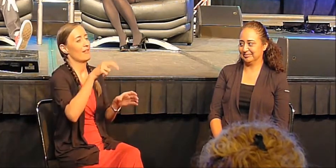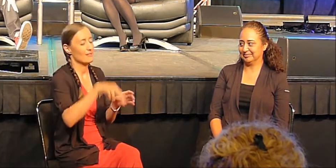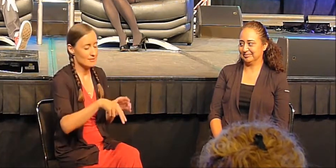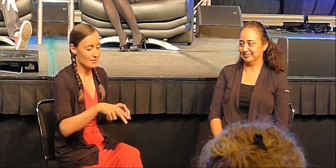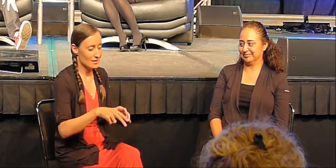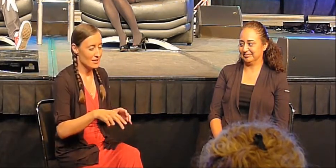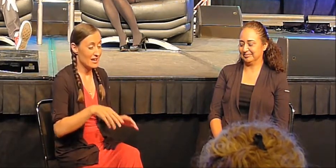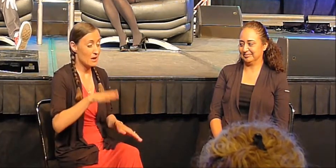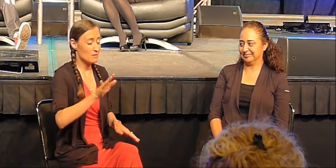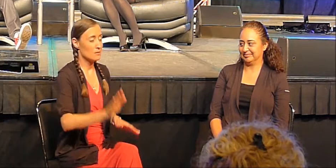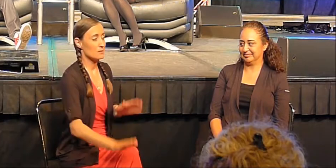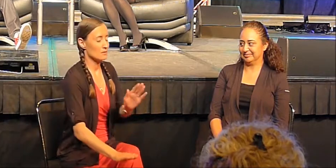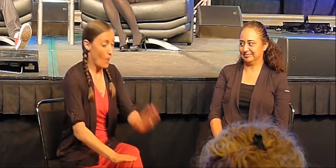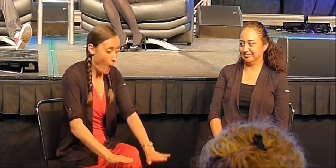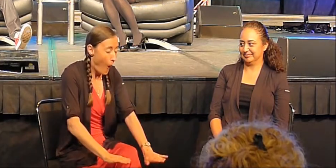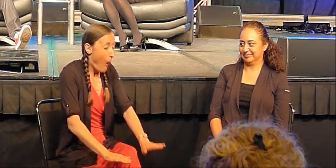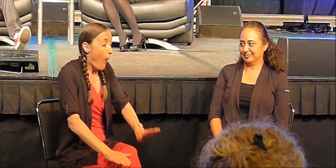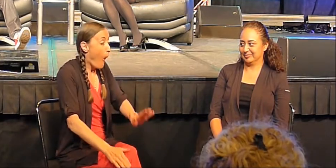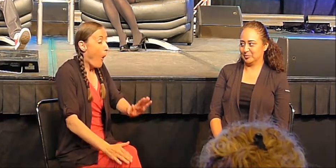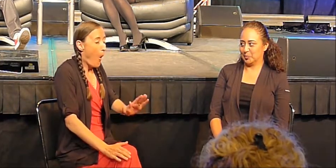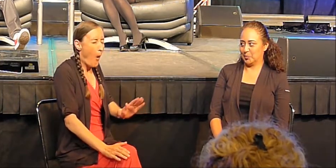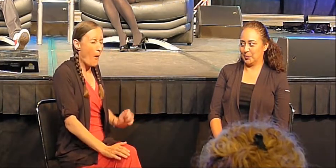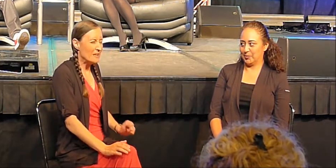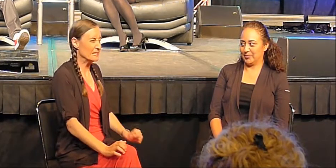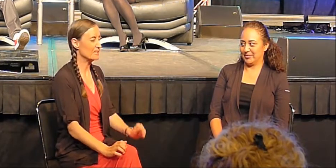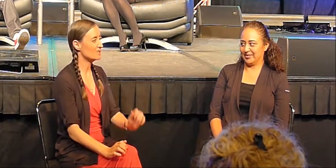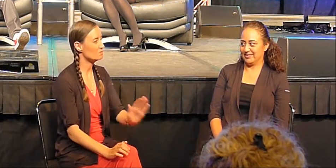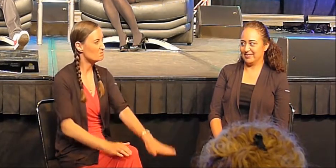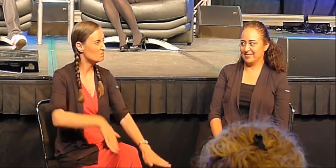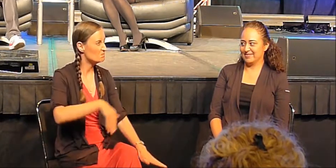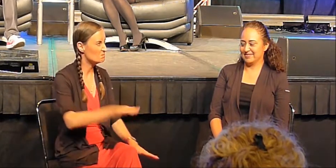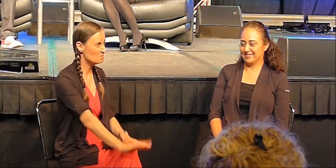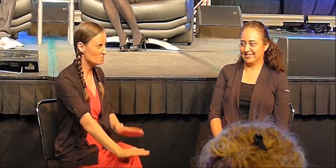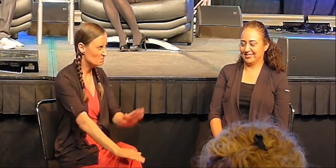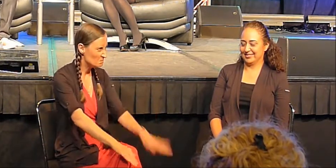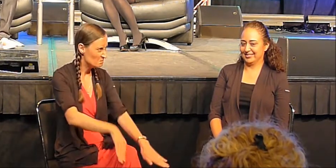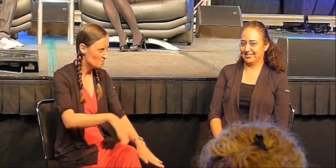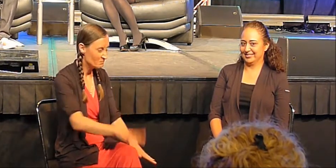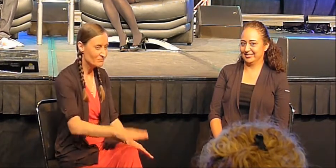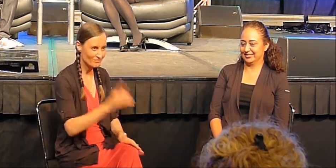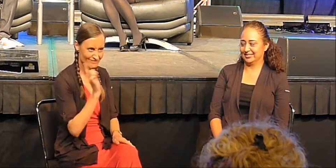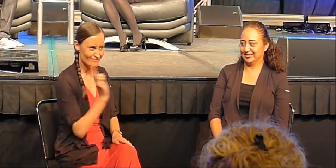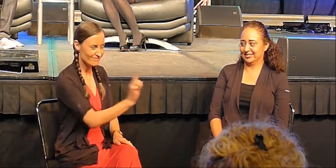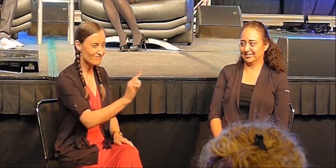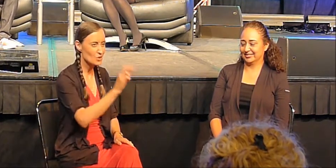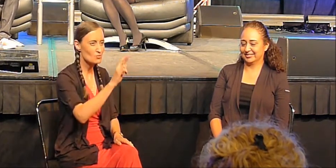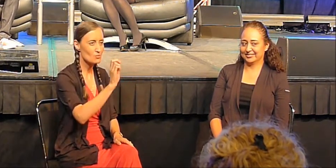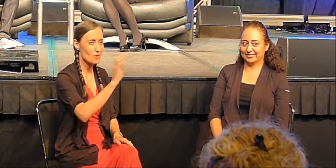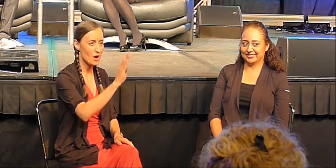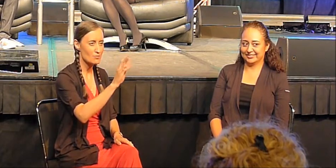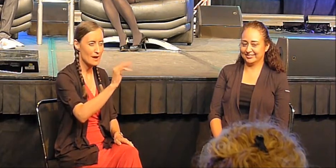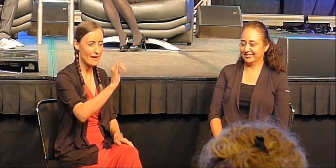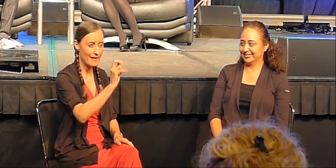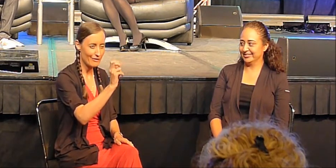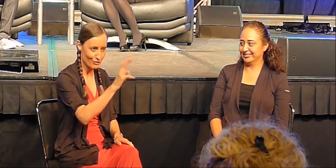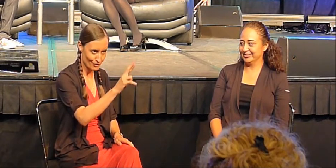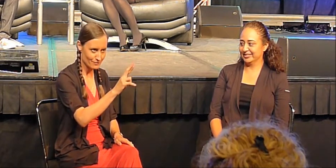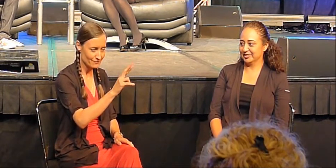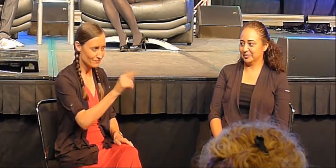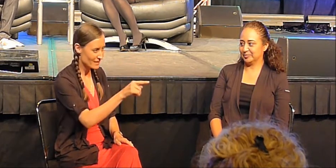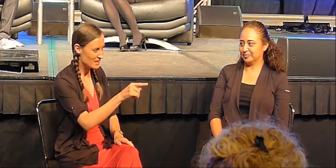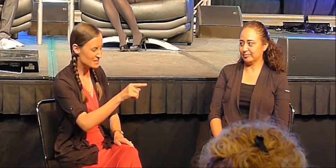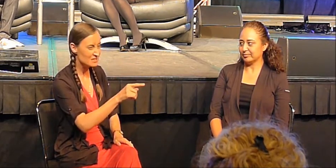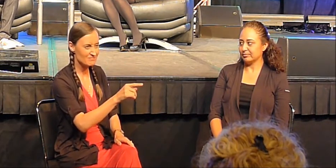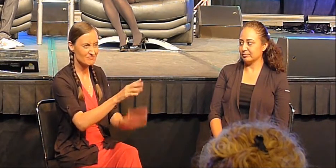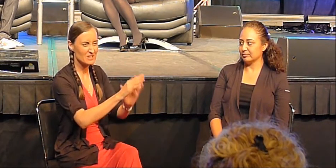the pressure on that left foot and walk right up to Rob. And Rob's standing there by the monitor, and he goes,